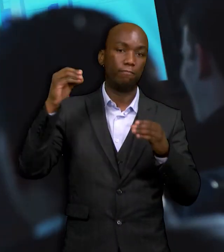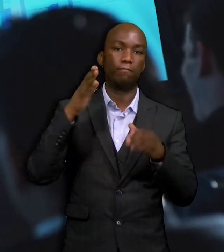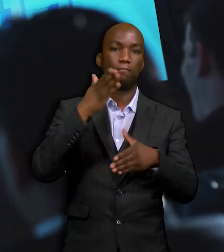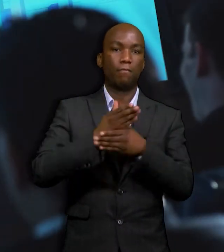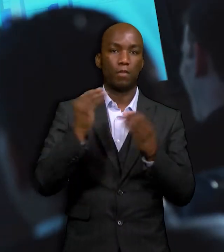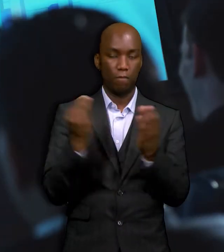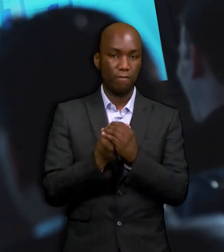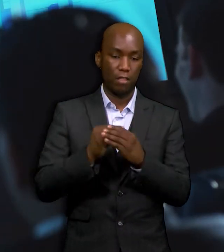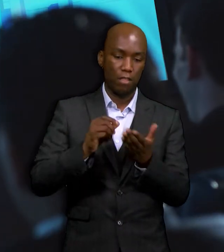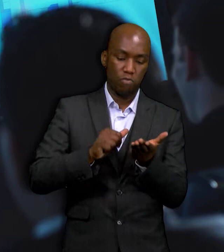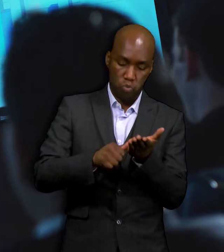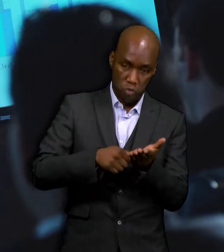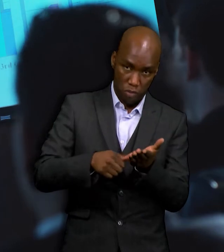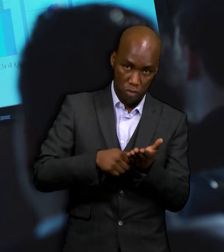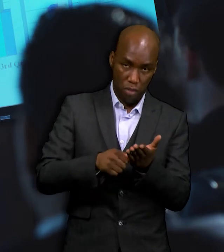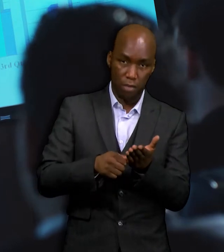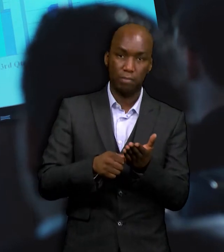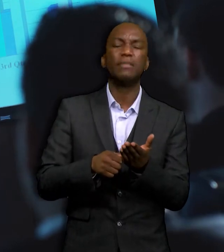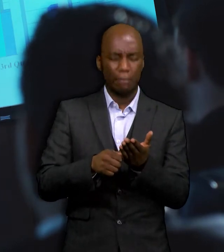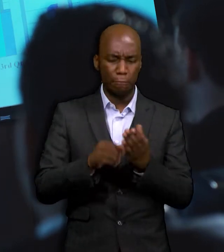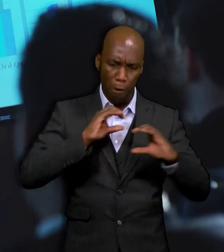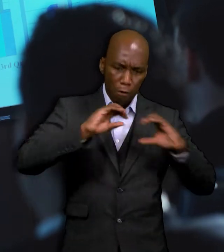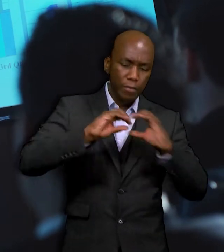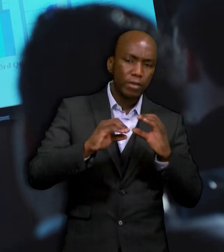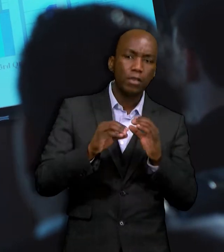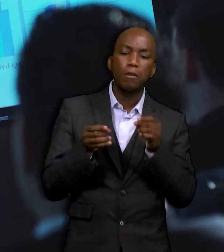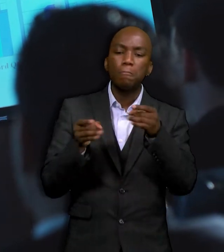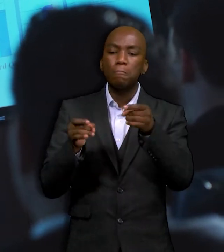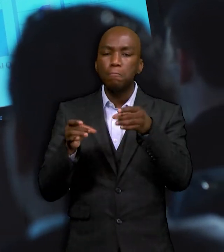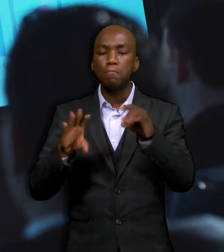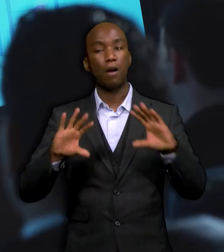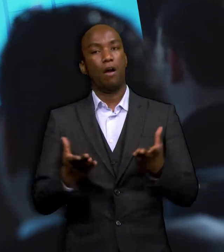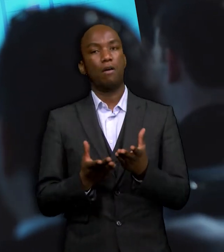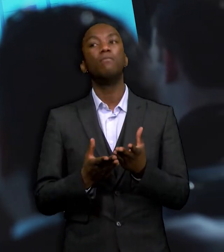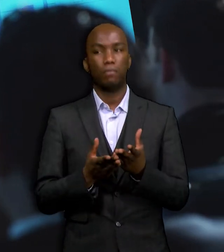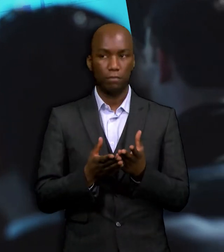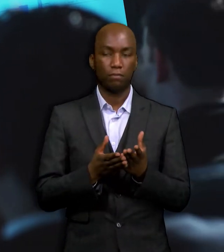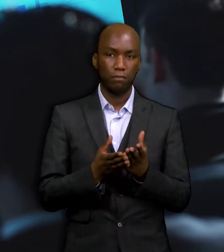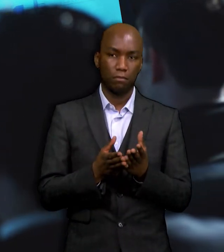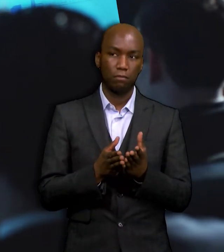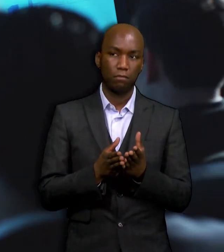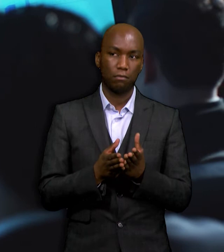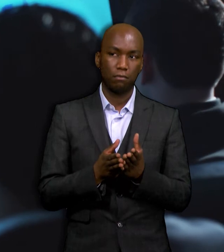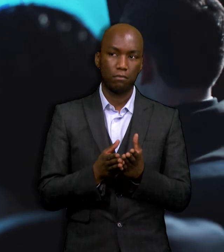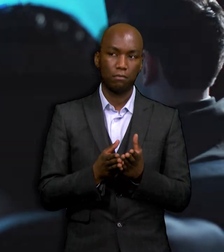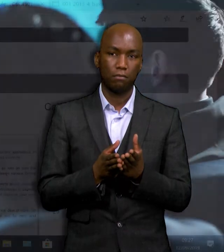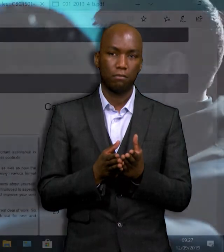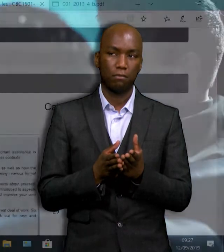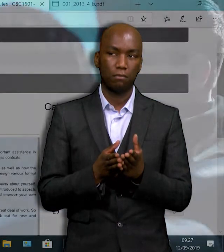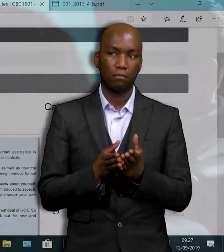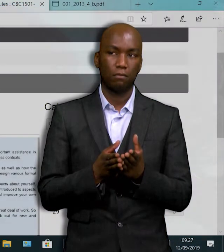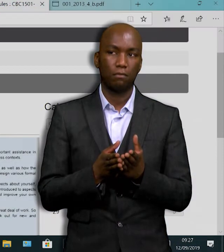communicate what these figures mean to fellow accountants and laymen as well.